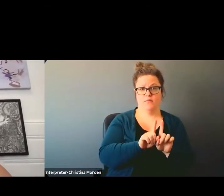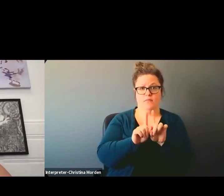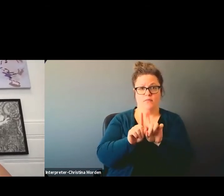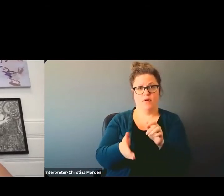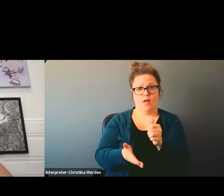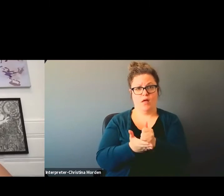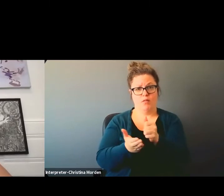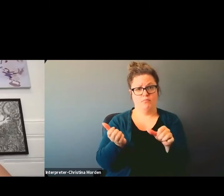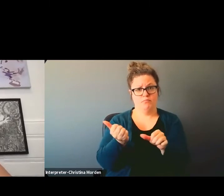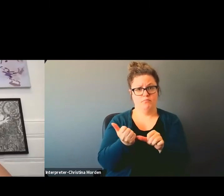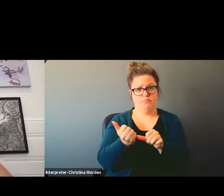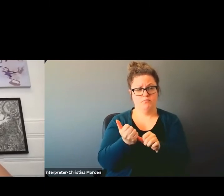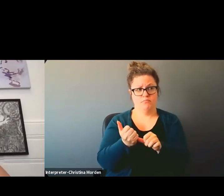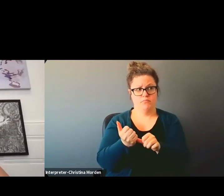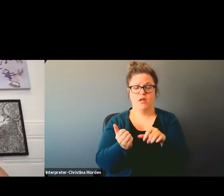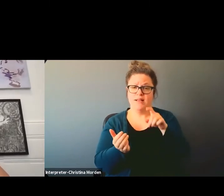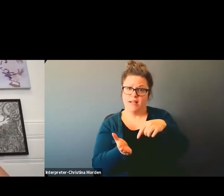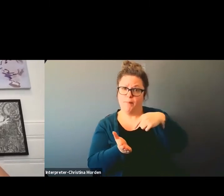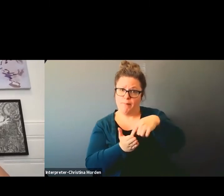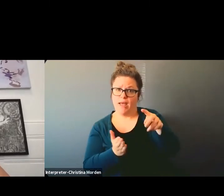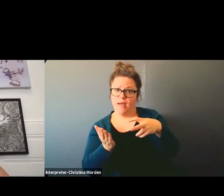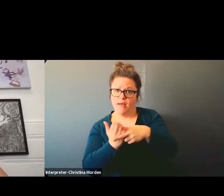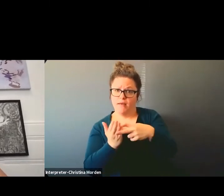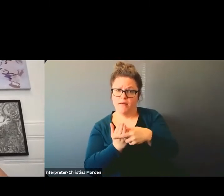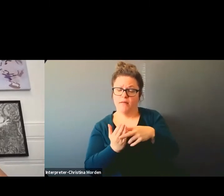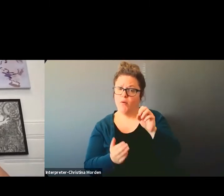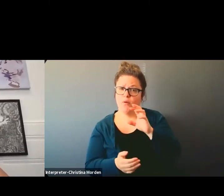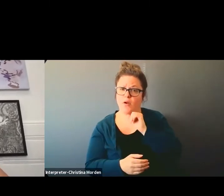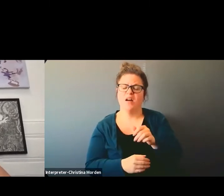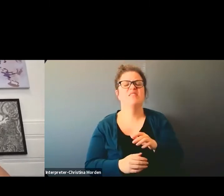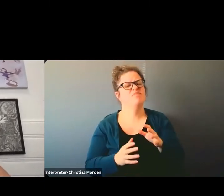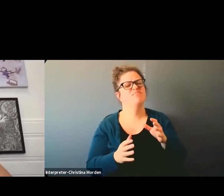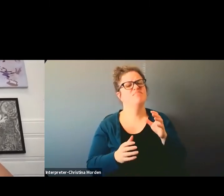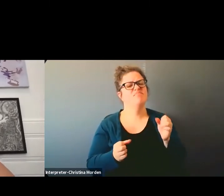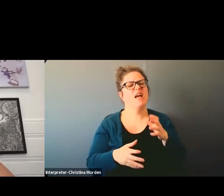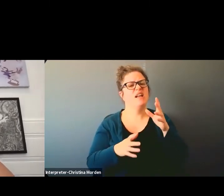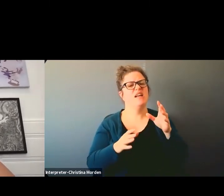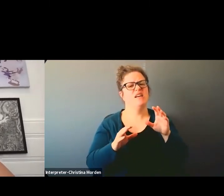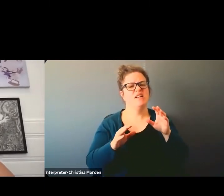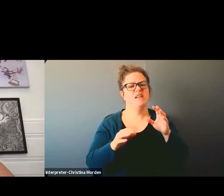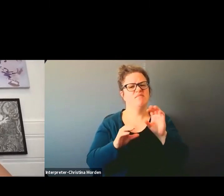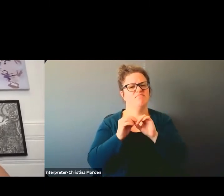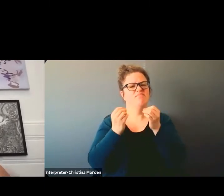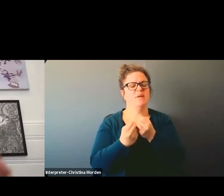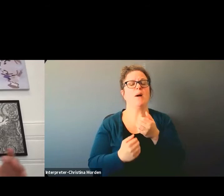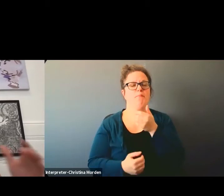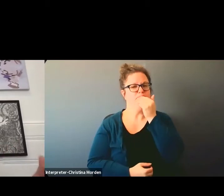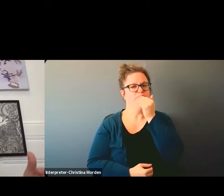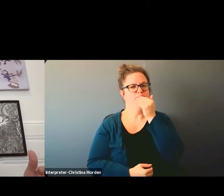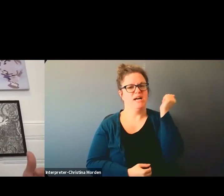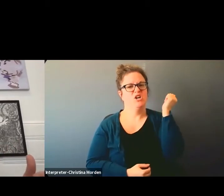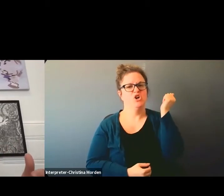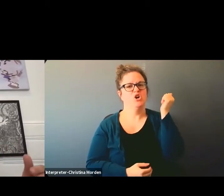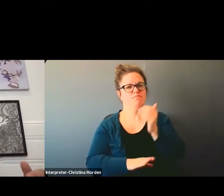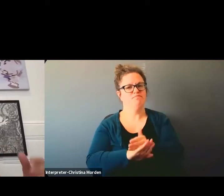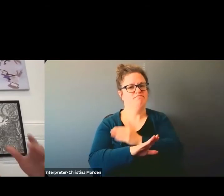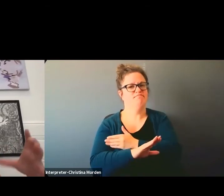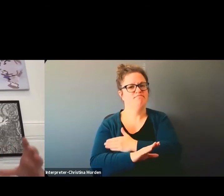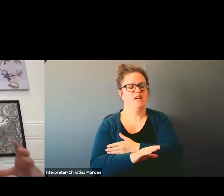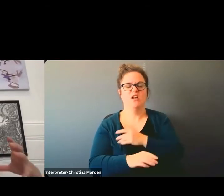galleries and venues are getting better, and they're not charging those attendants because they're not there to experience the art. They're there to